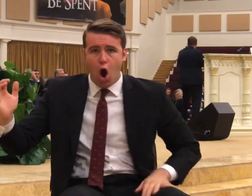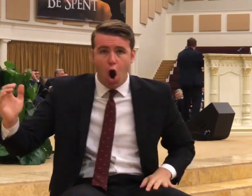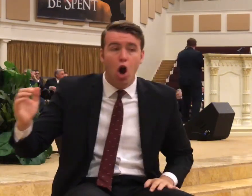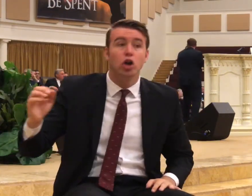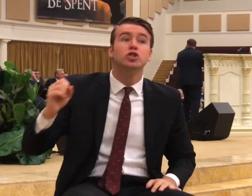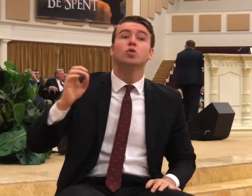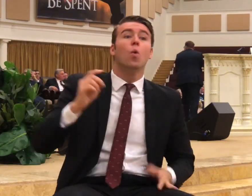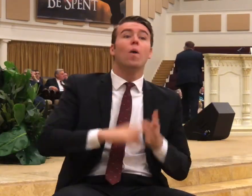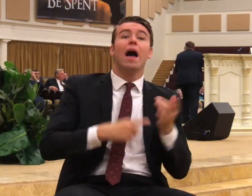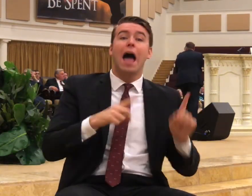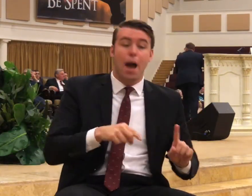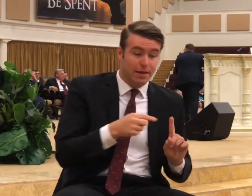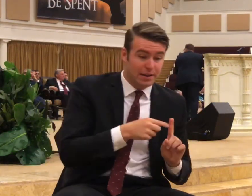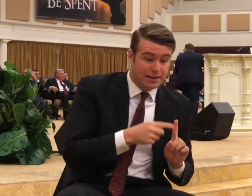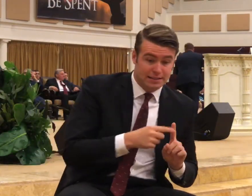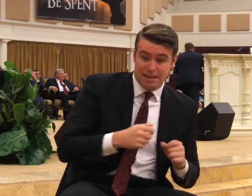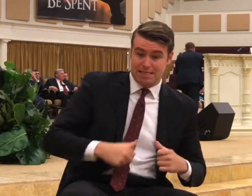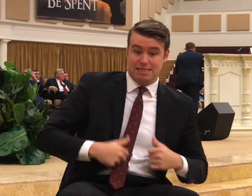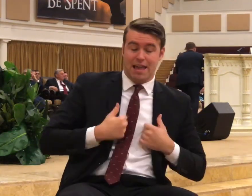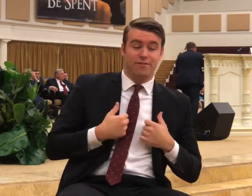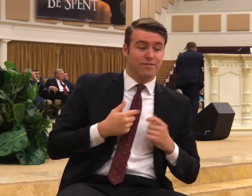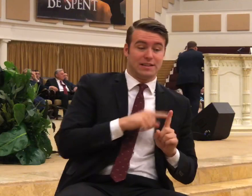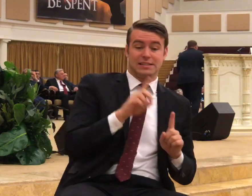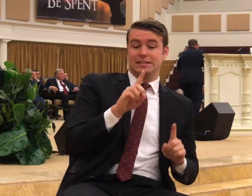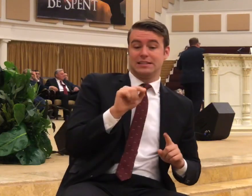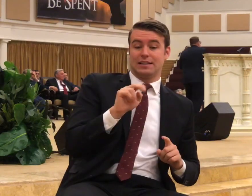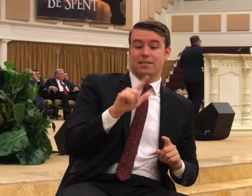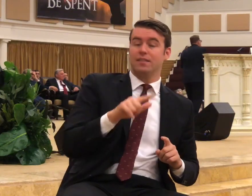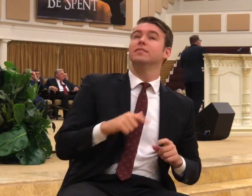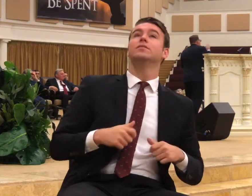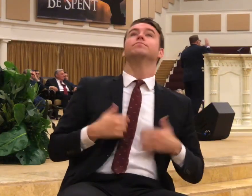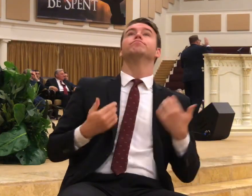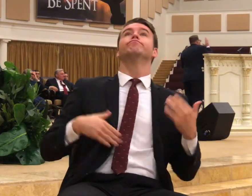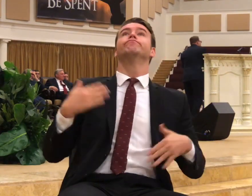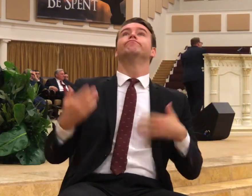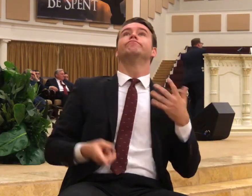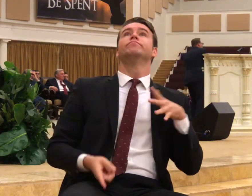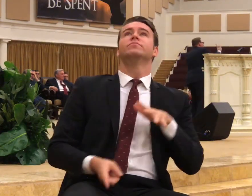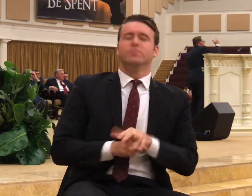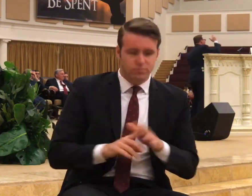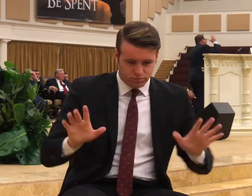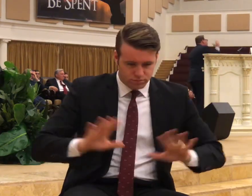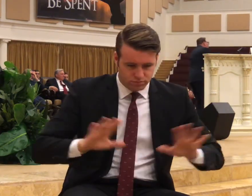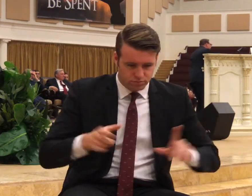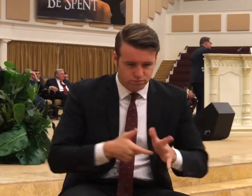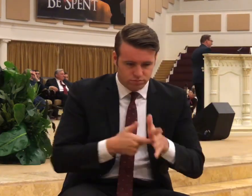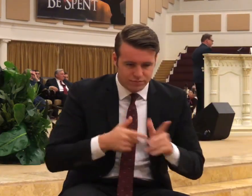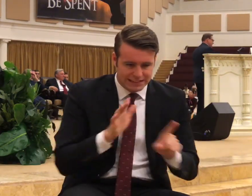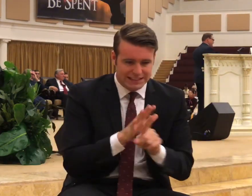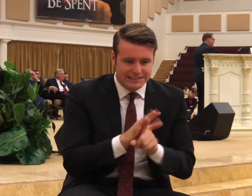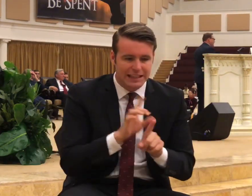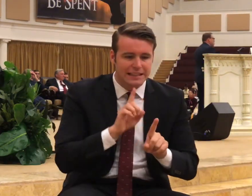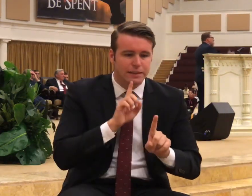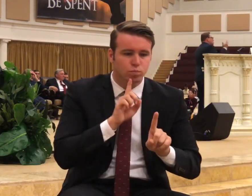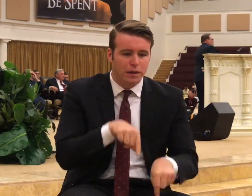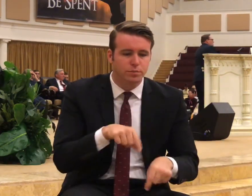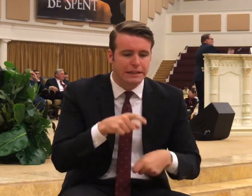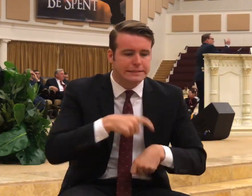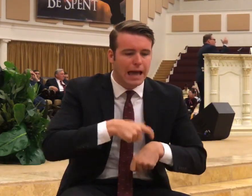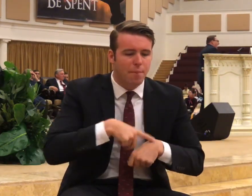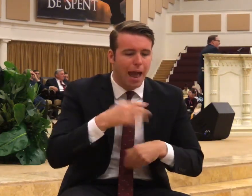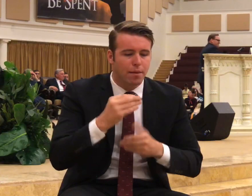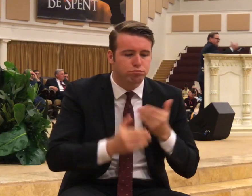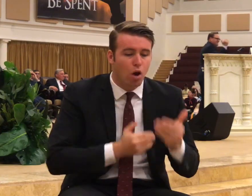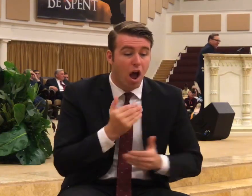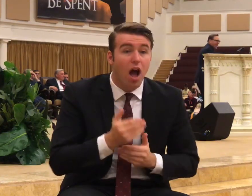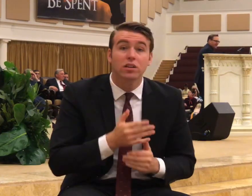to a critical incident in his life that was going to require time of process. Could